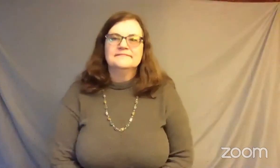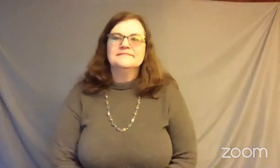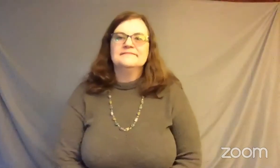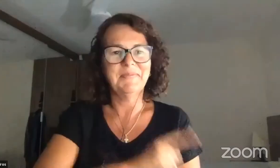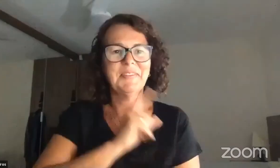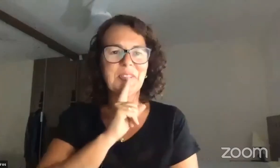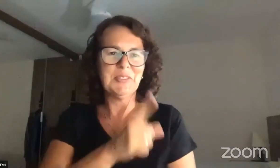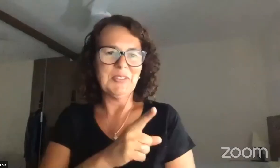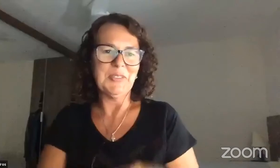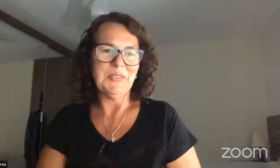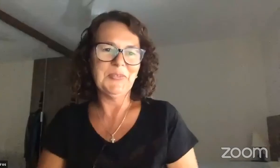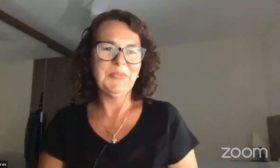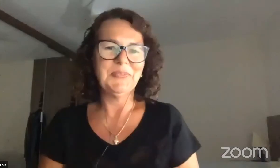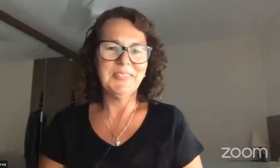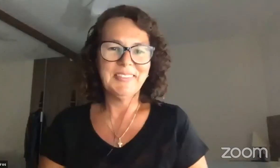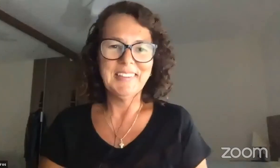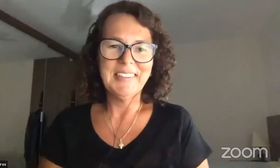in cognitive processing. Thank you.